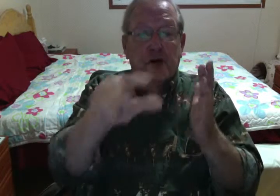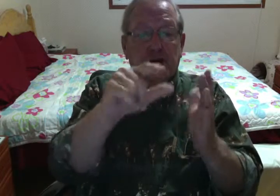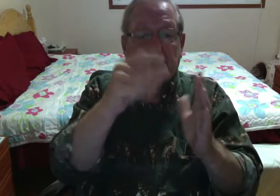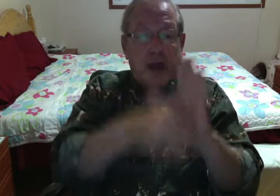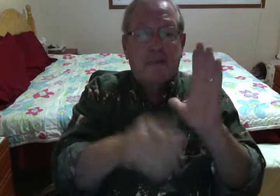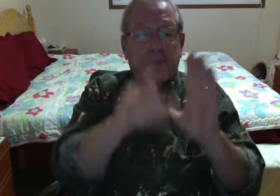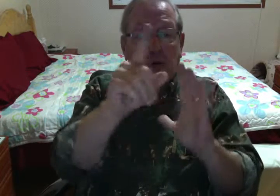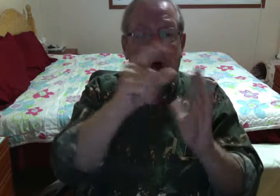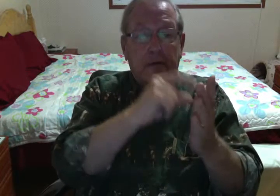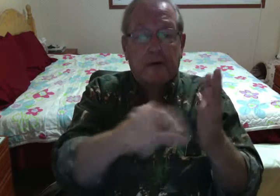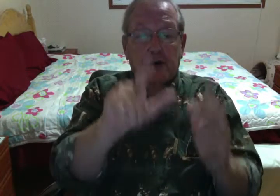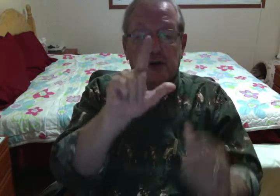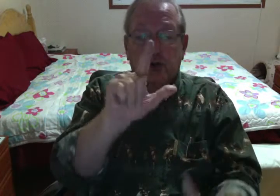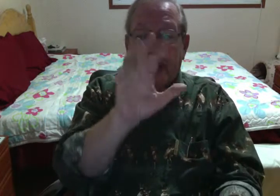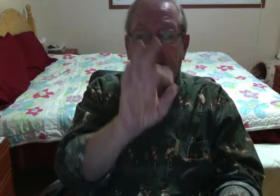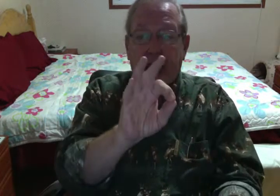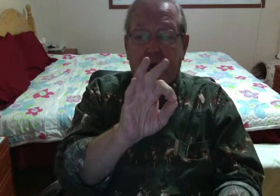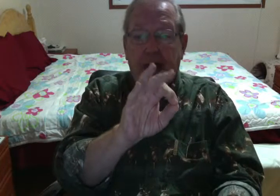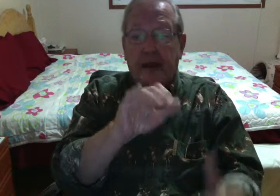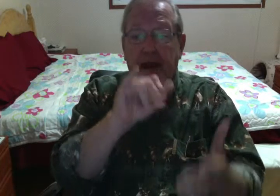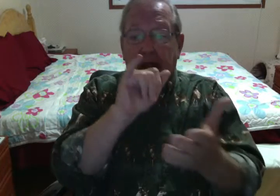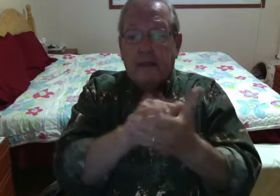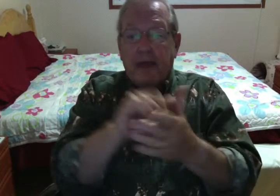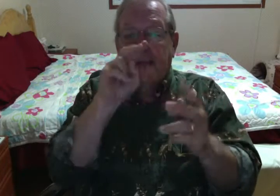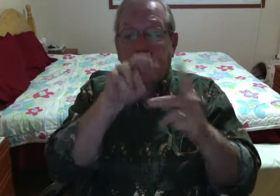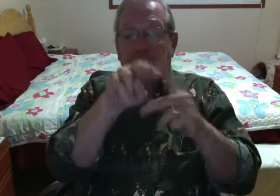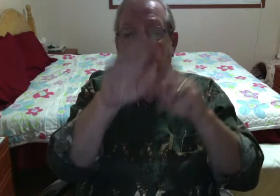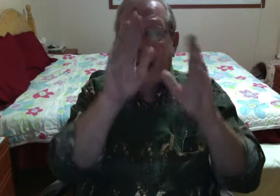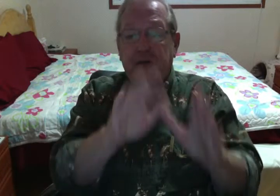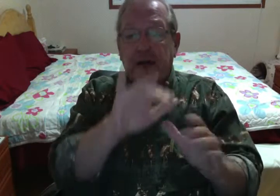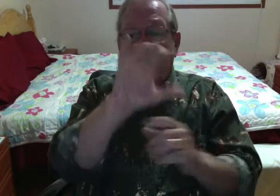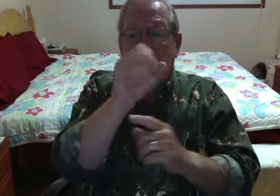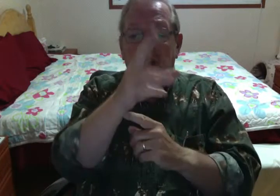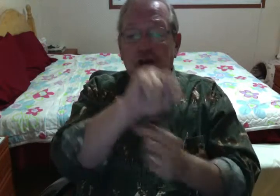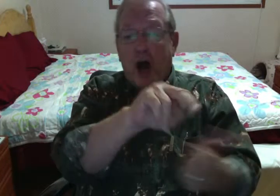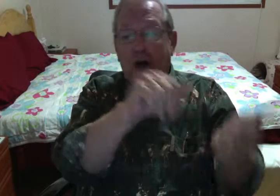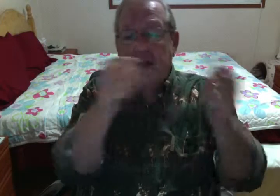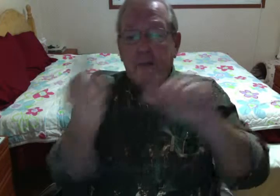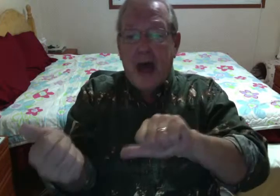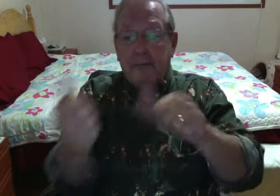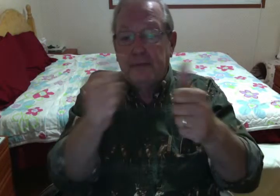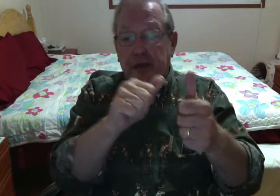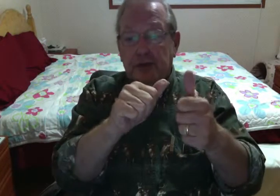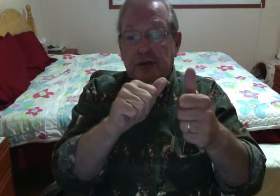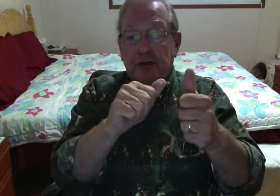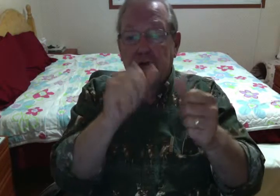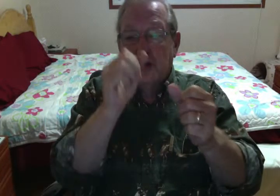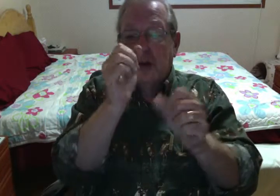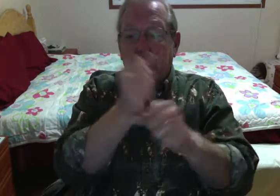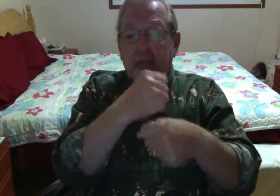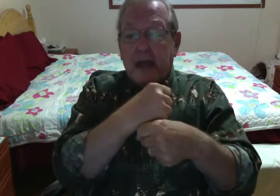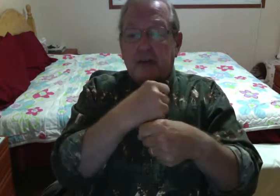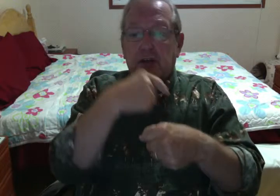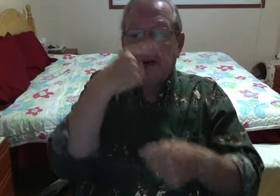chapter 1, verse 29, that the prophet John the Baptist makes a